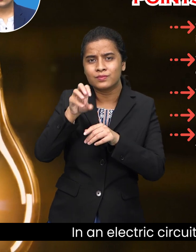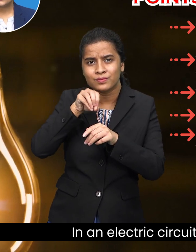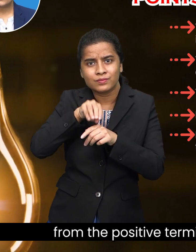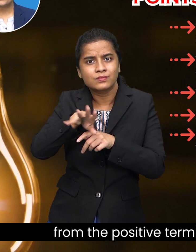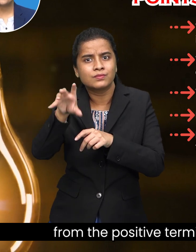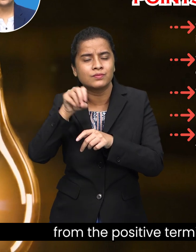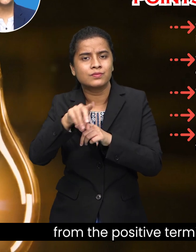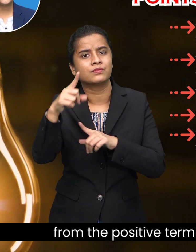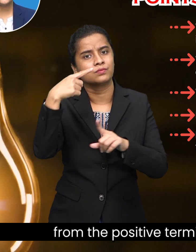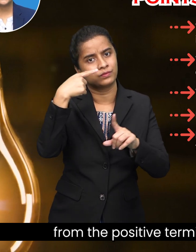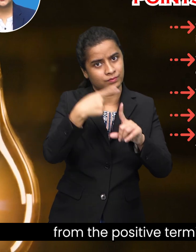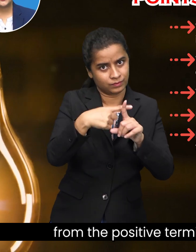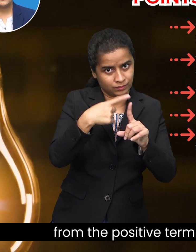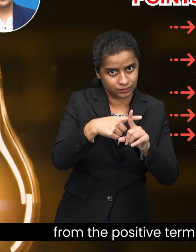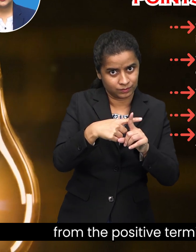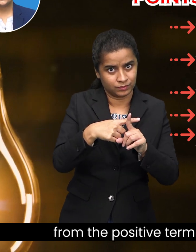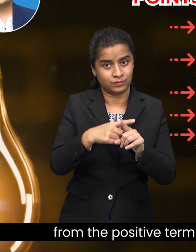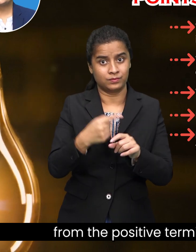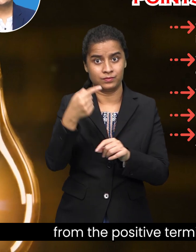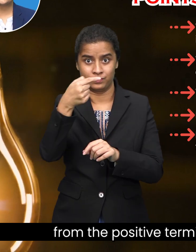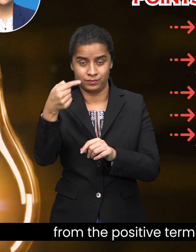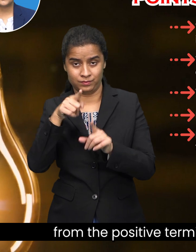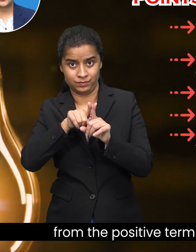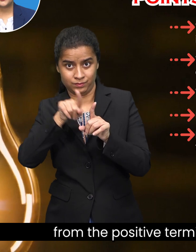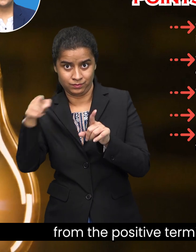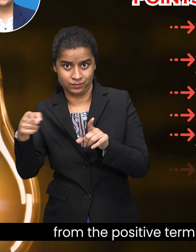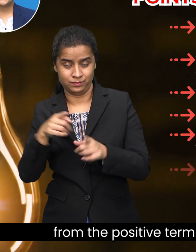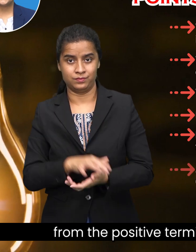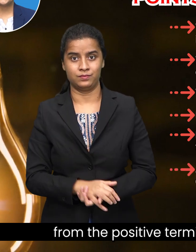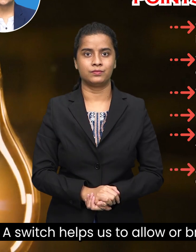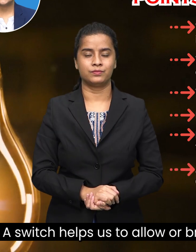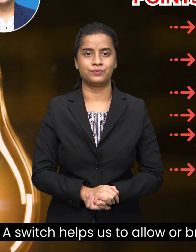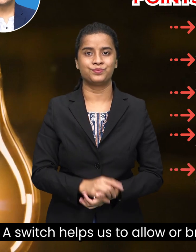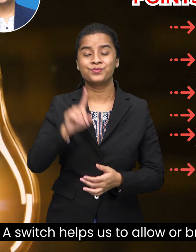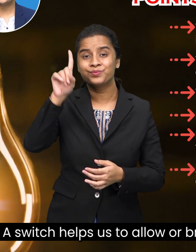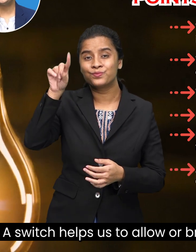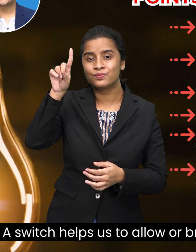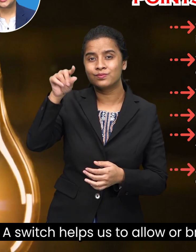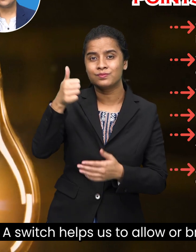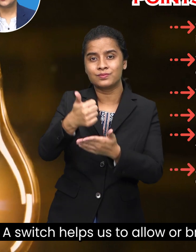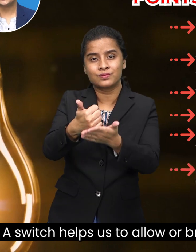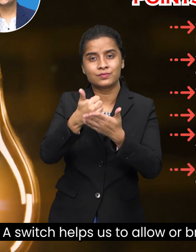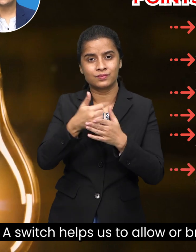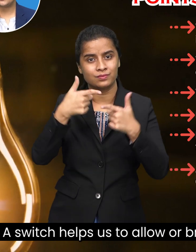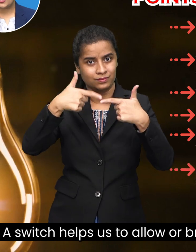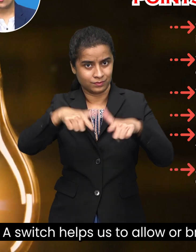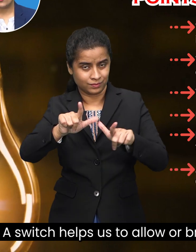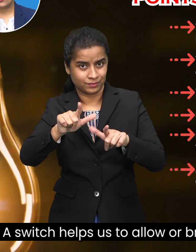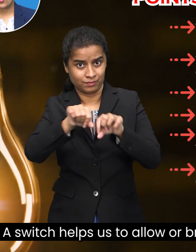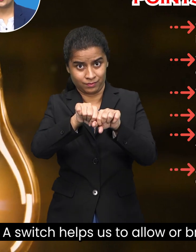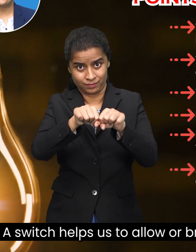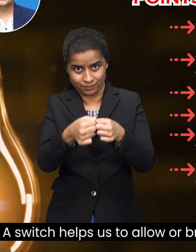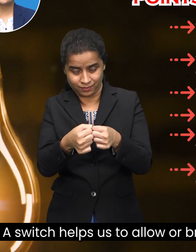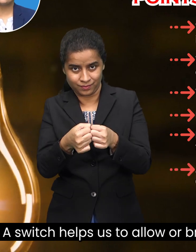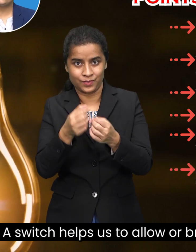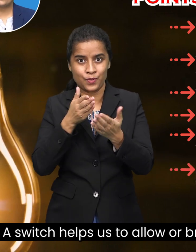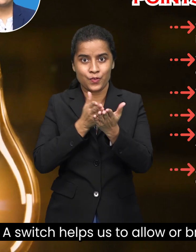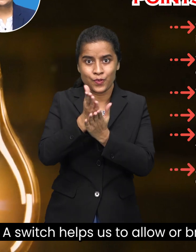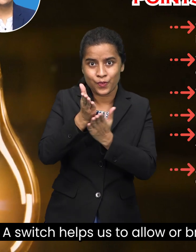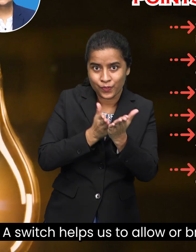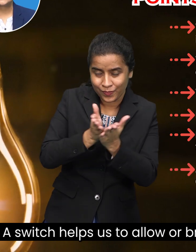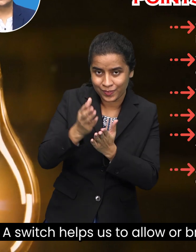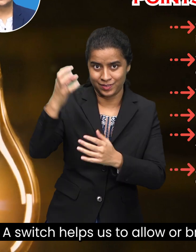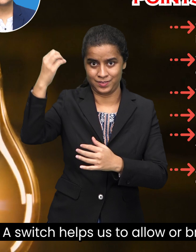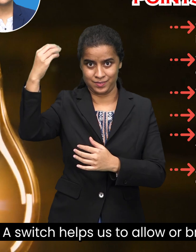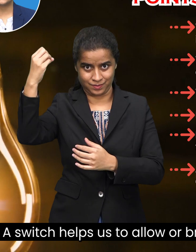current flows from the positive terminal to the negative terminal. A switch helps us to allow or break the flow